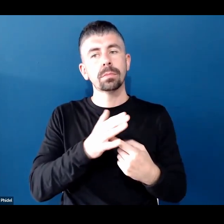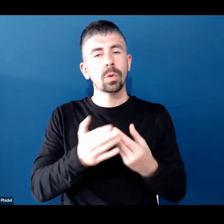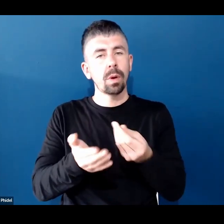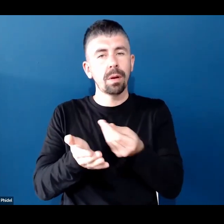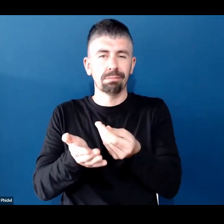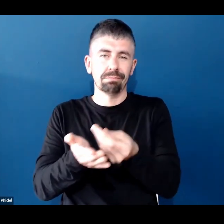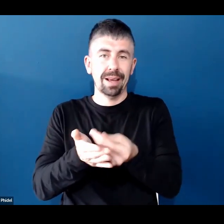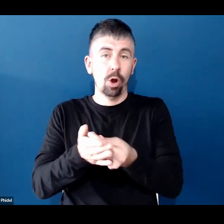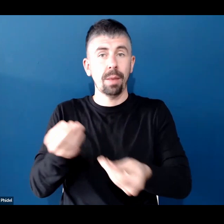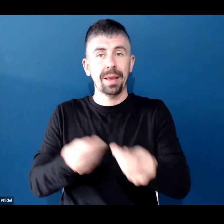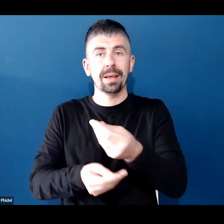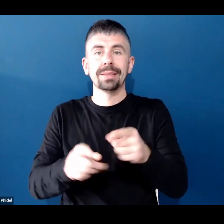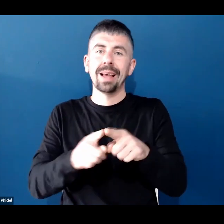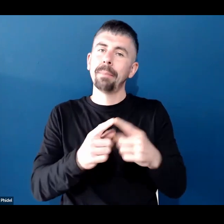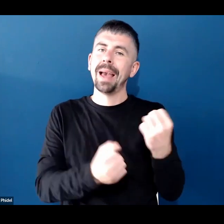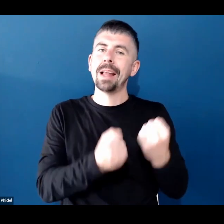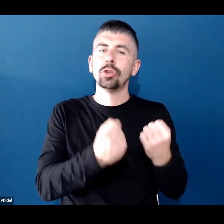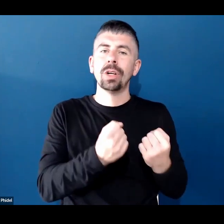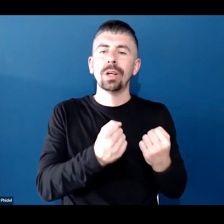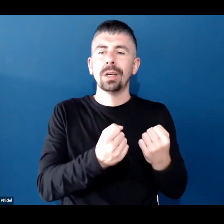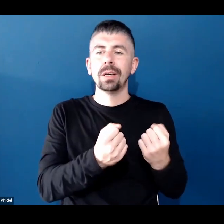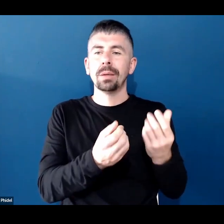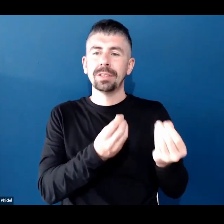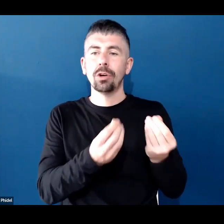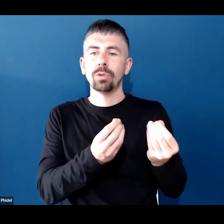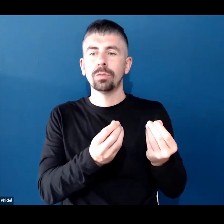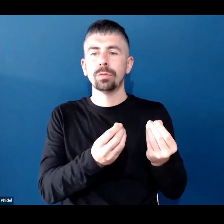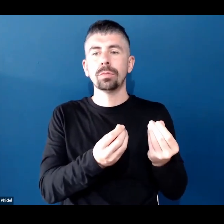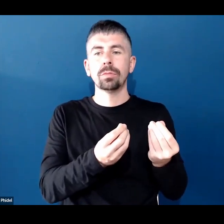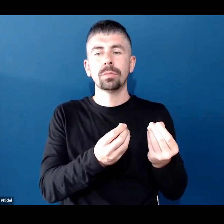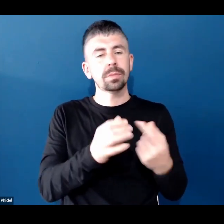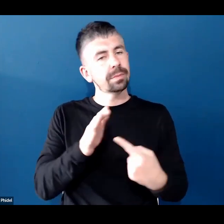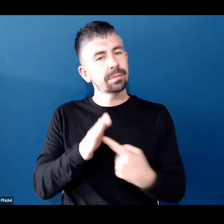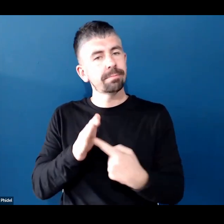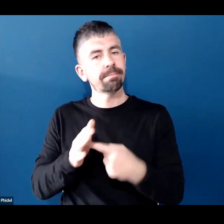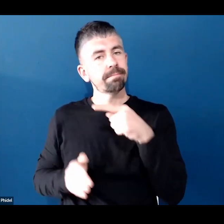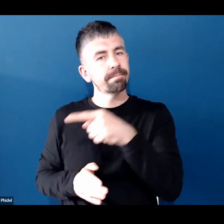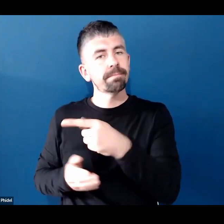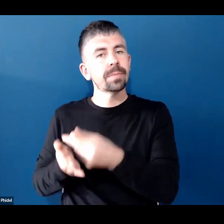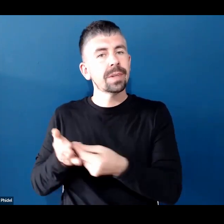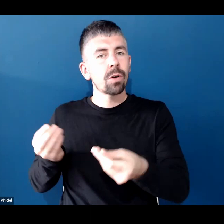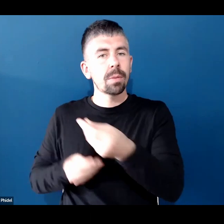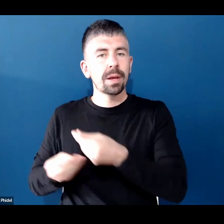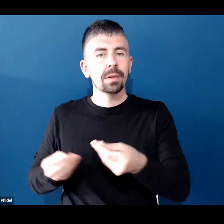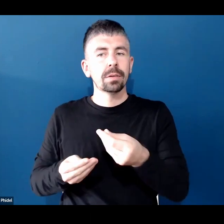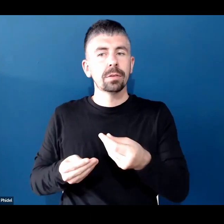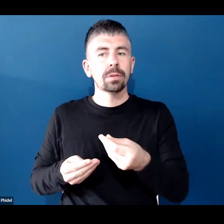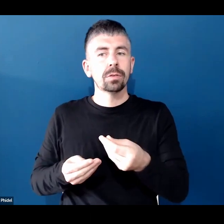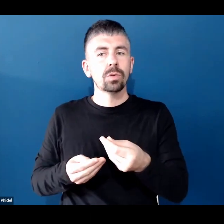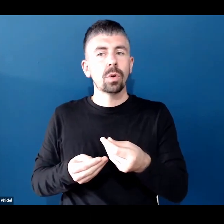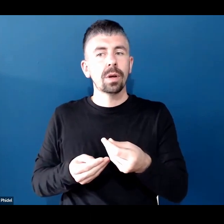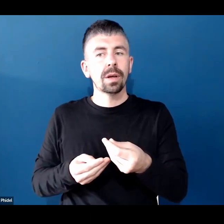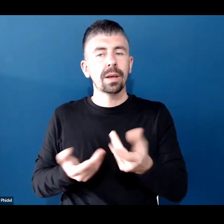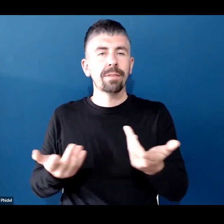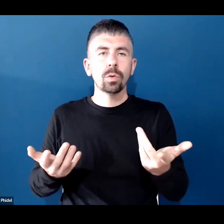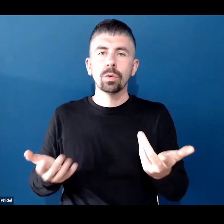same way that energy, materials, and ecosystems are absolutely essential to the economy. So if you, let's say, boost economic growth by